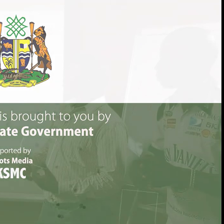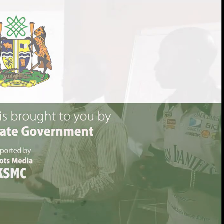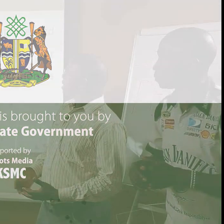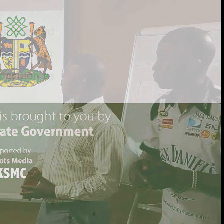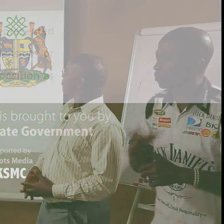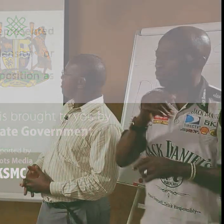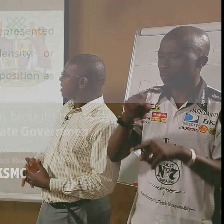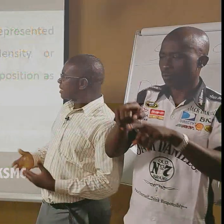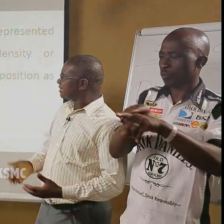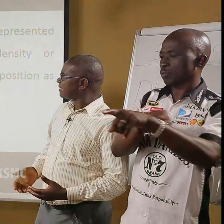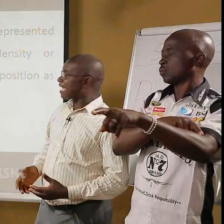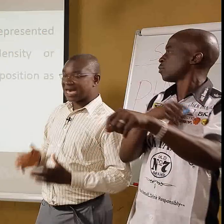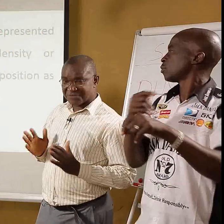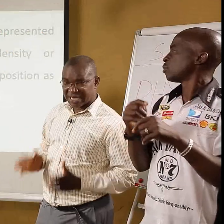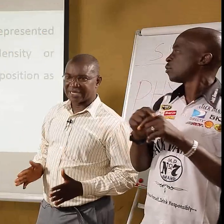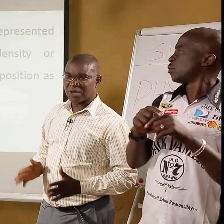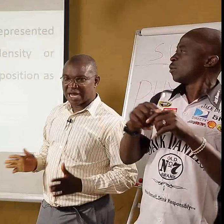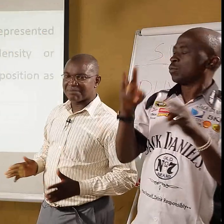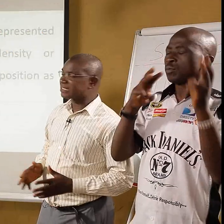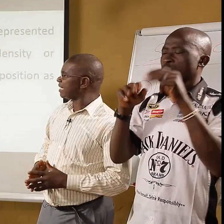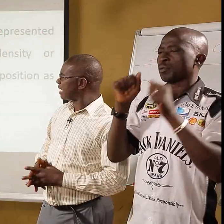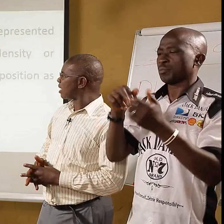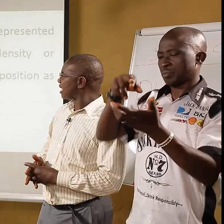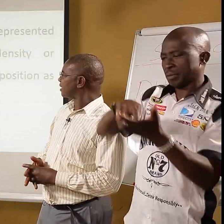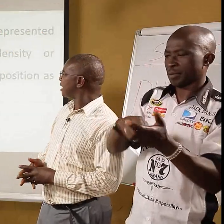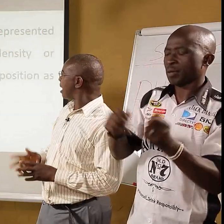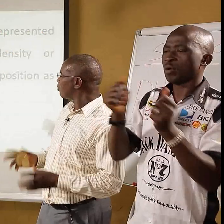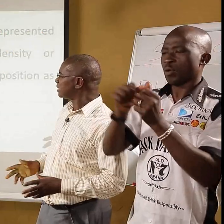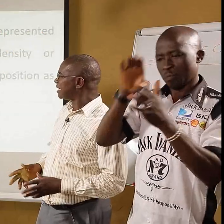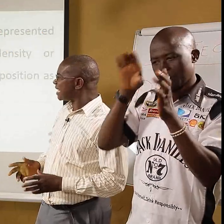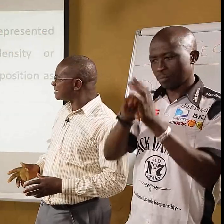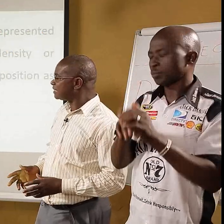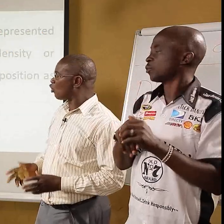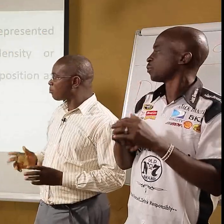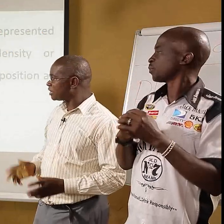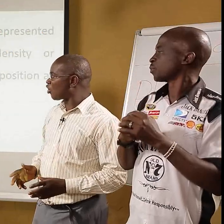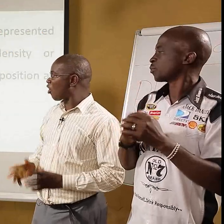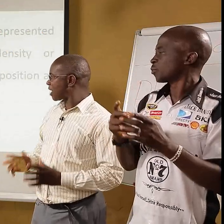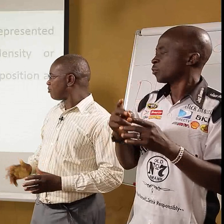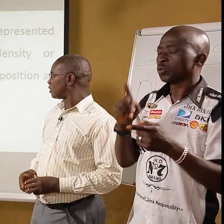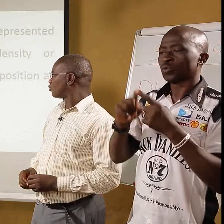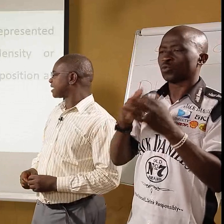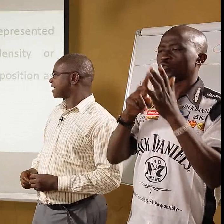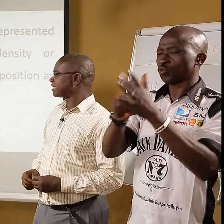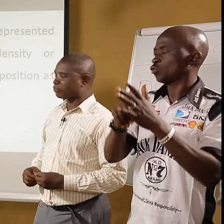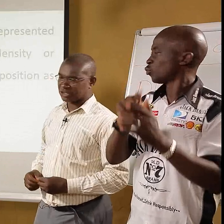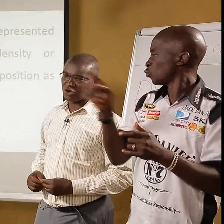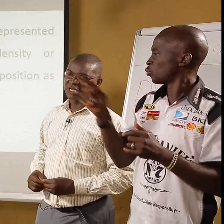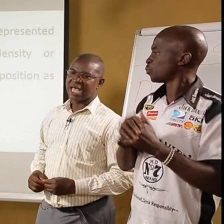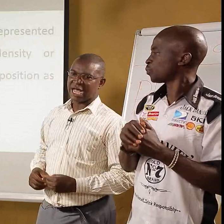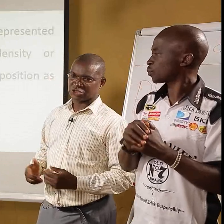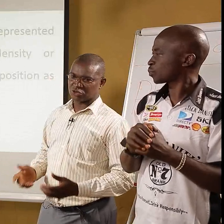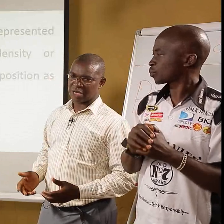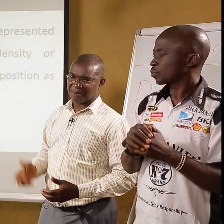A longitudinal wave can be represented graphically. We can represent that one graphically by plotting the density or pressure of air molecules against